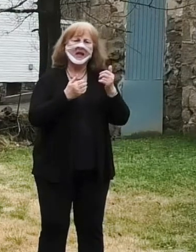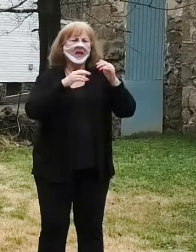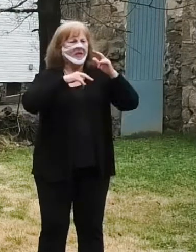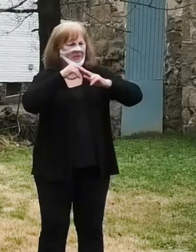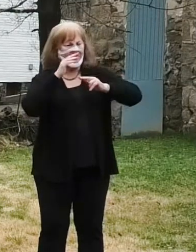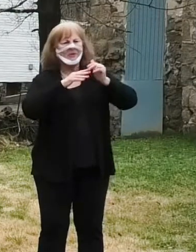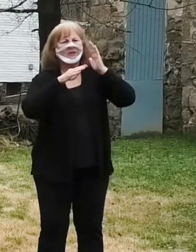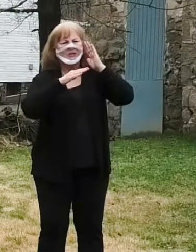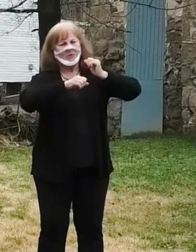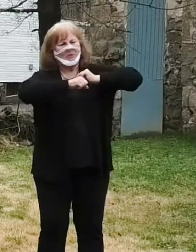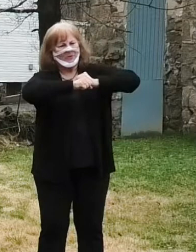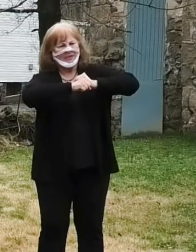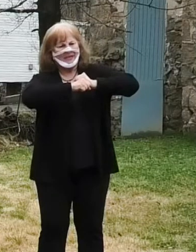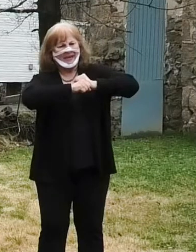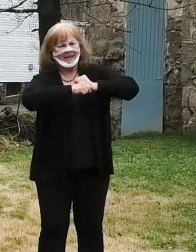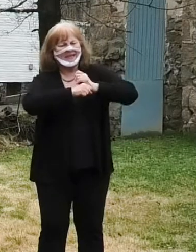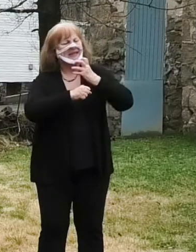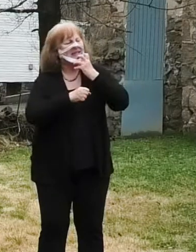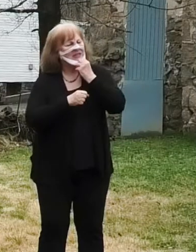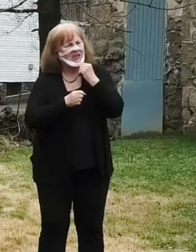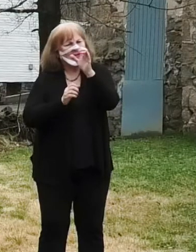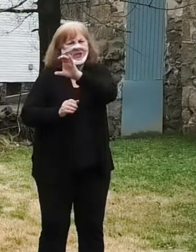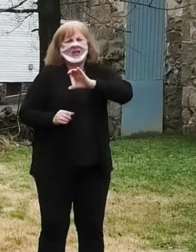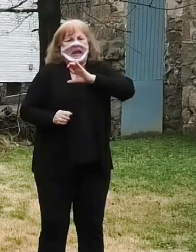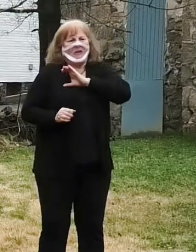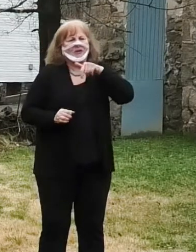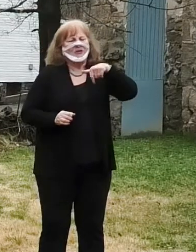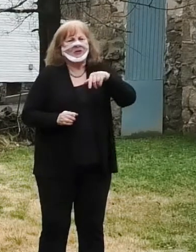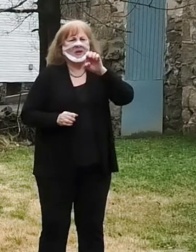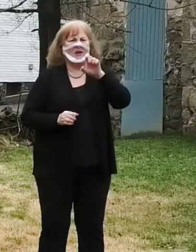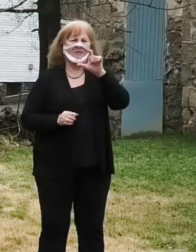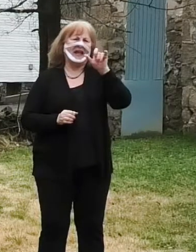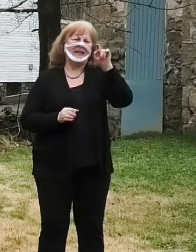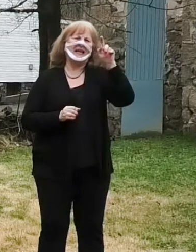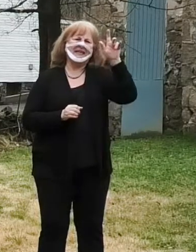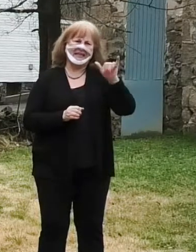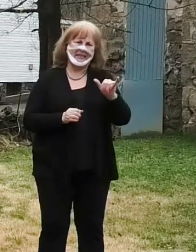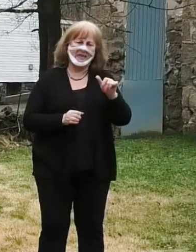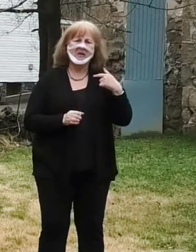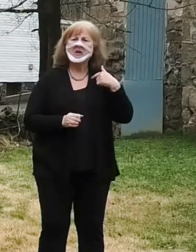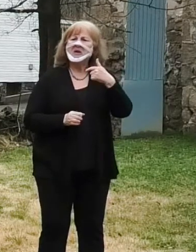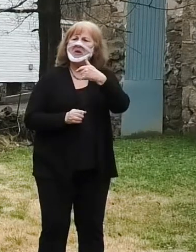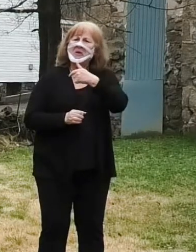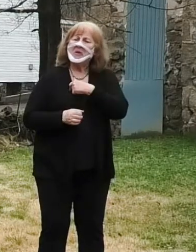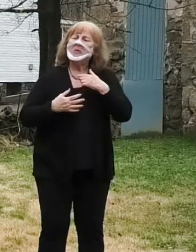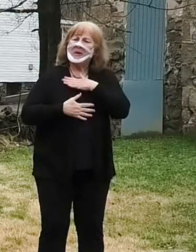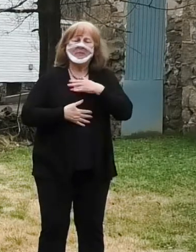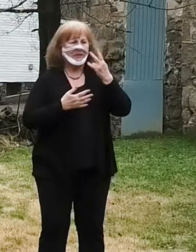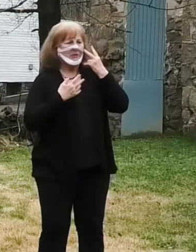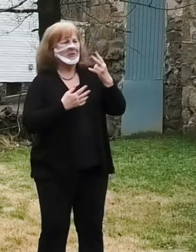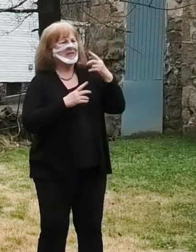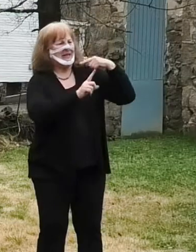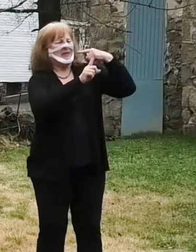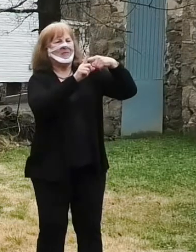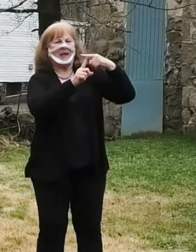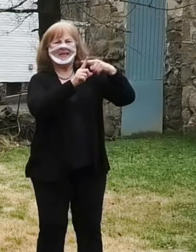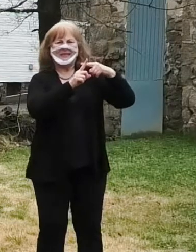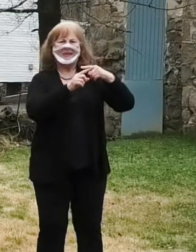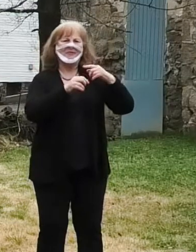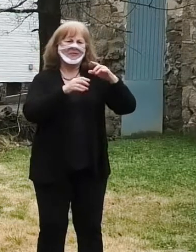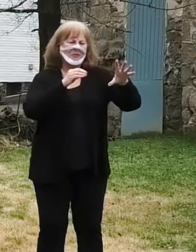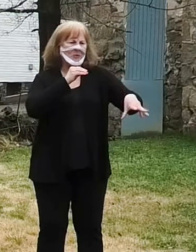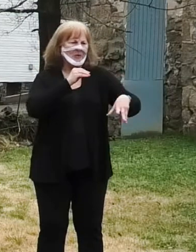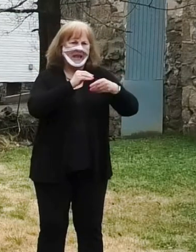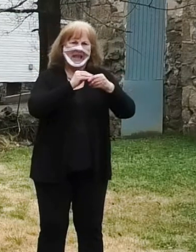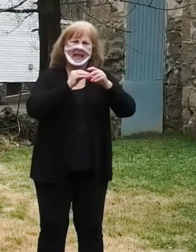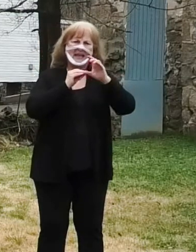protect the cherished character of this place. And so we're pleased to see this positive next step, And I,